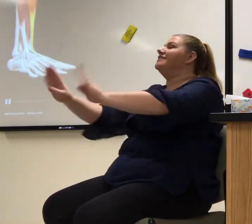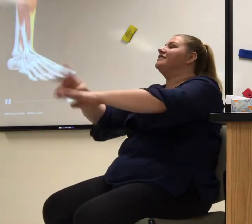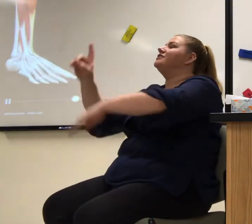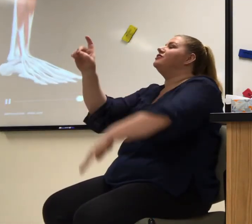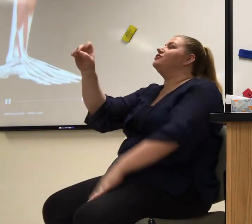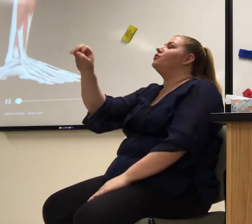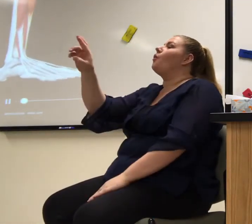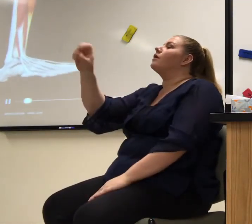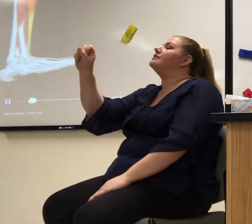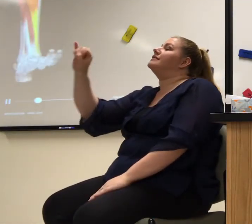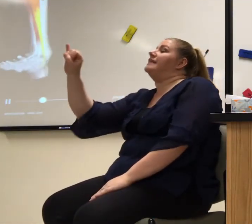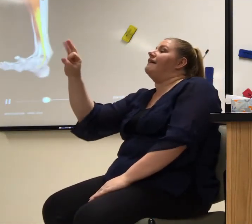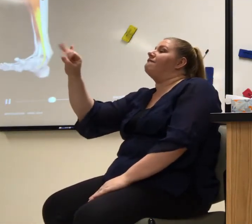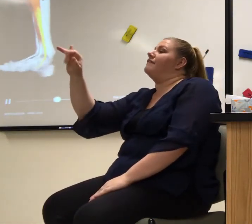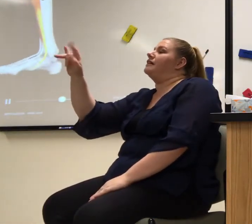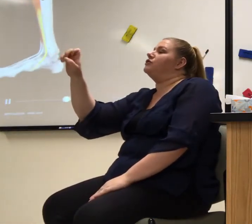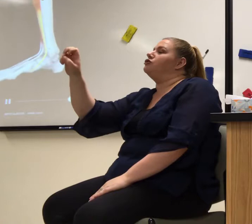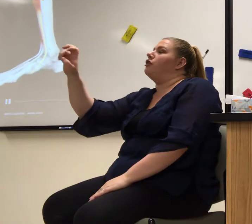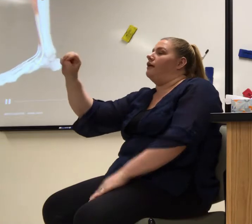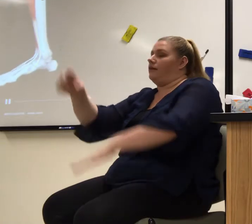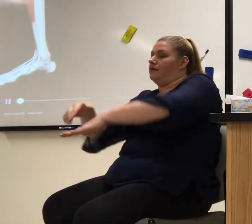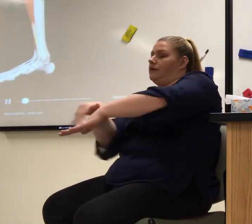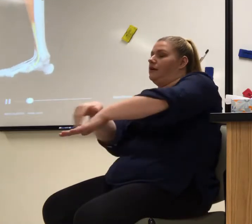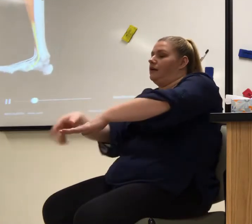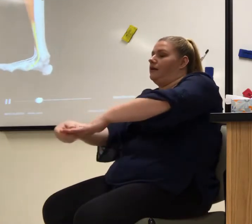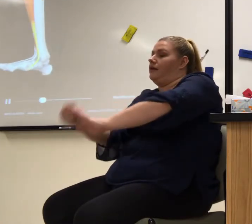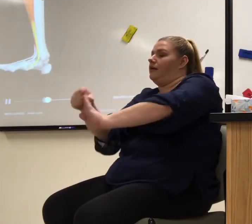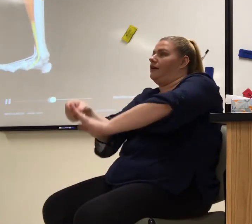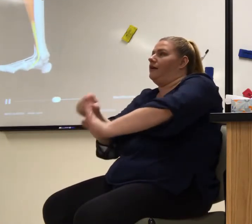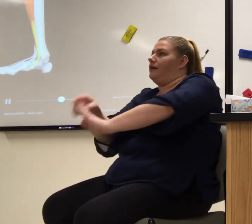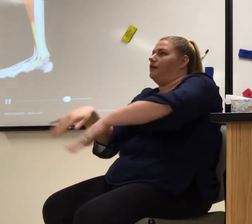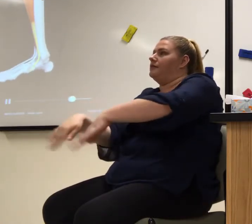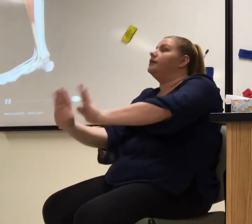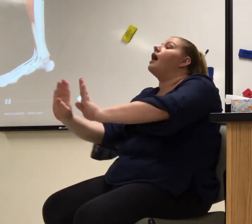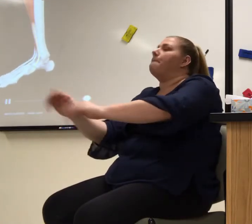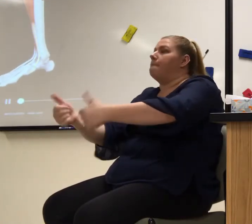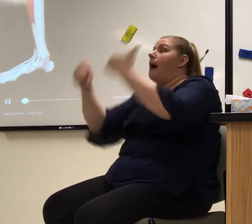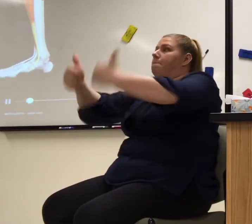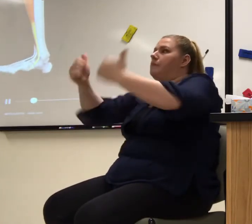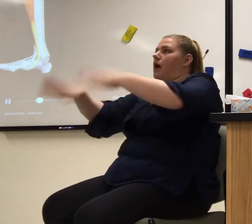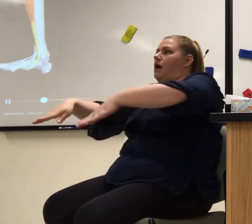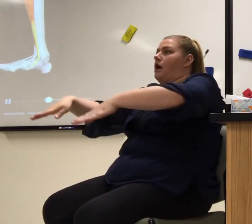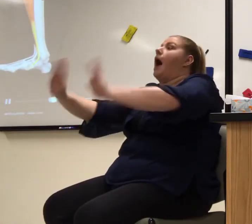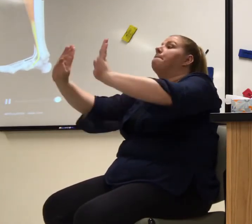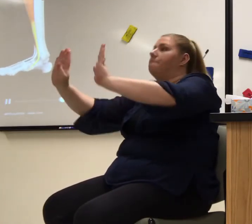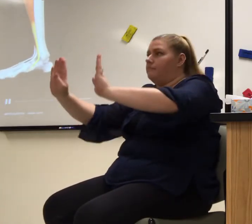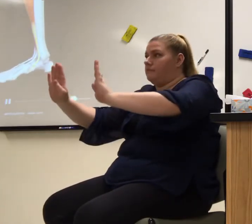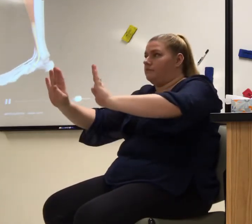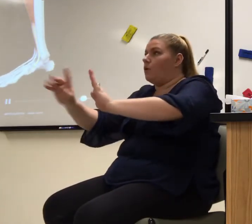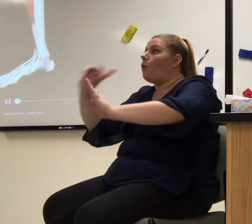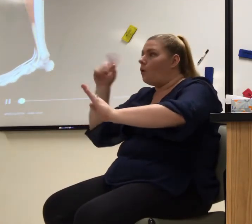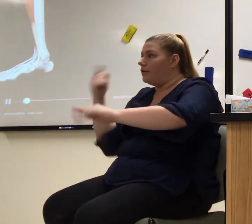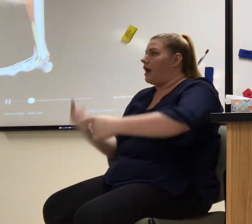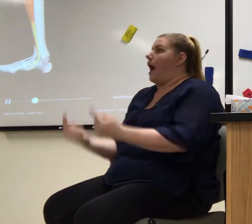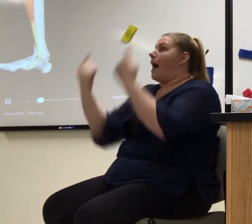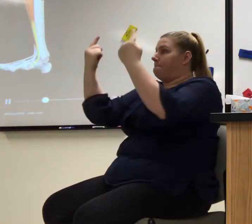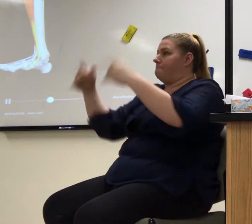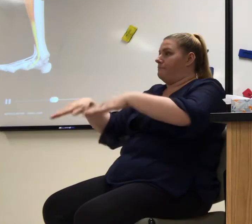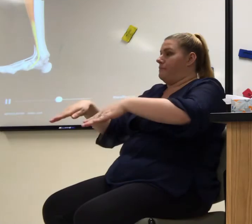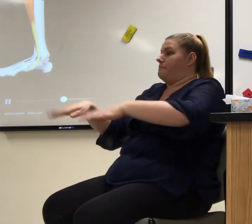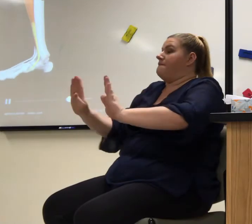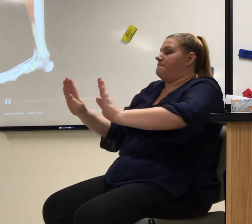Notice what you're doing when you do that. Well, basically you're pulling your foot up, right? That's